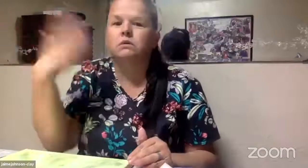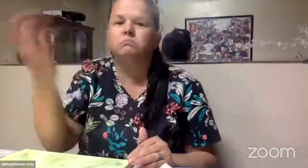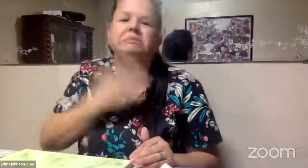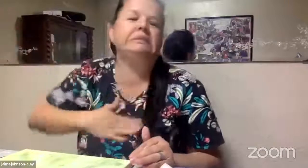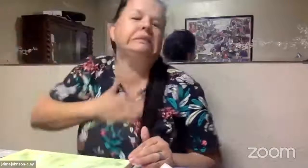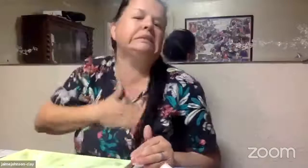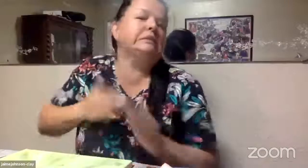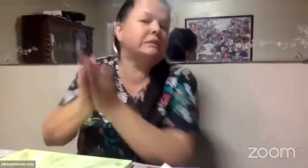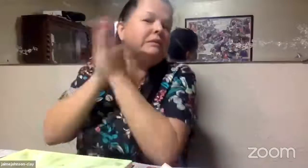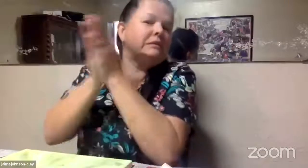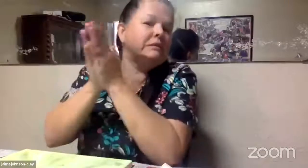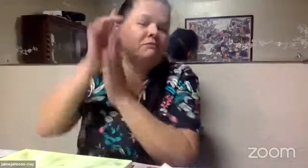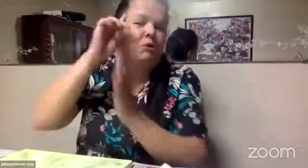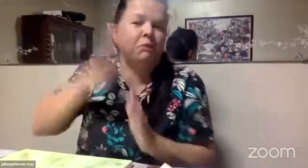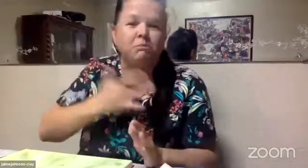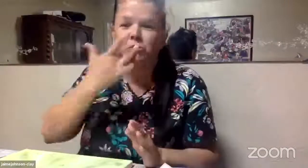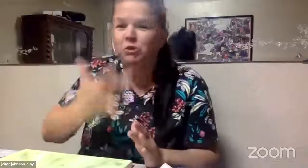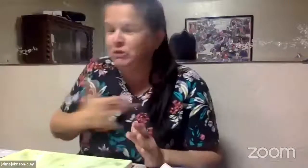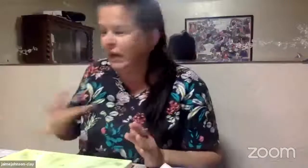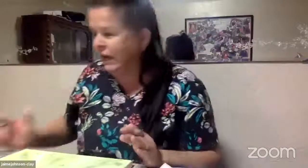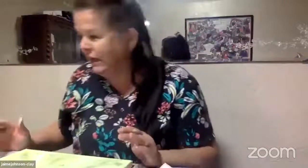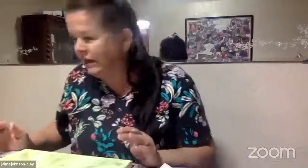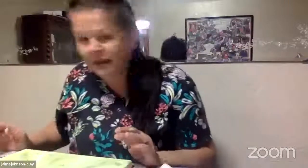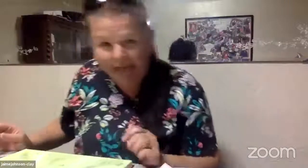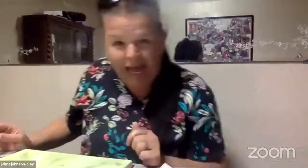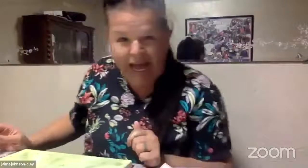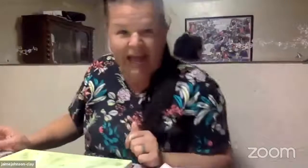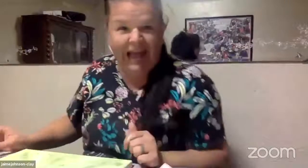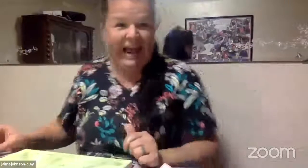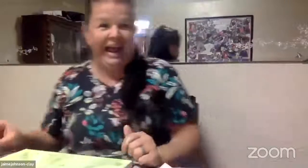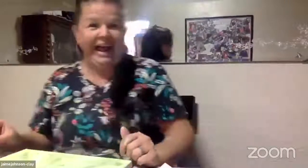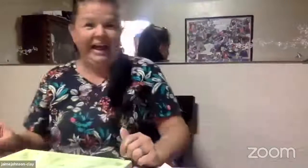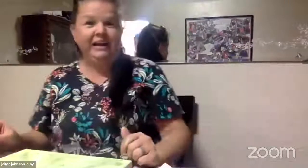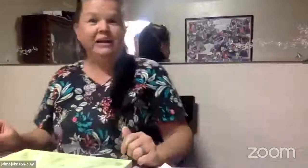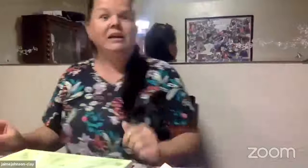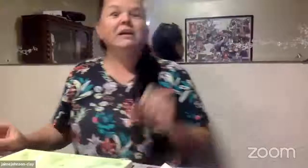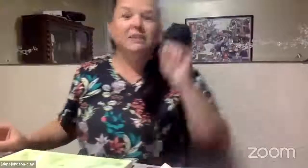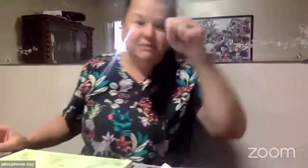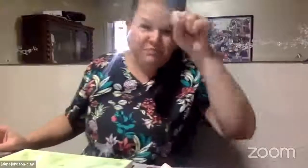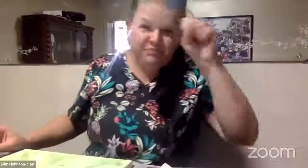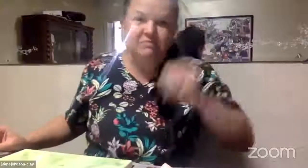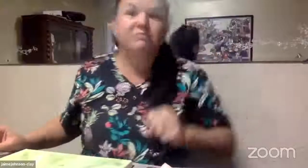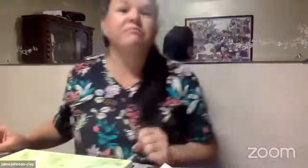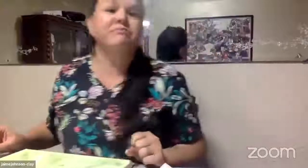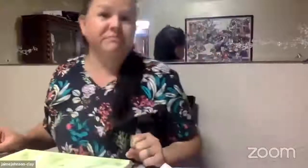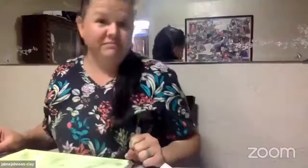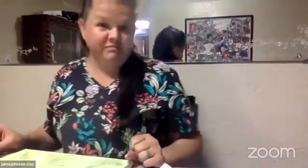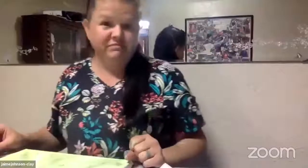mom, I was just telling her, please, mom, please, let's do it for my birthday. Maybe can we get yes, that that's squared a away? wonderful idea.